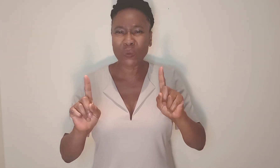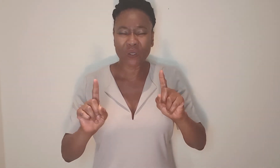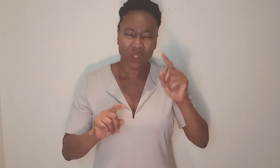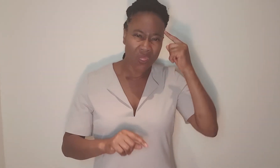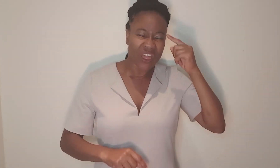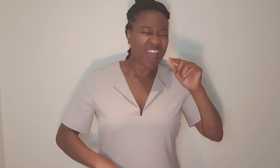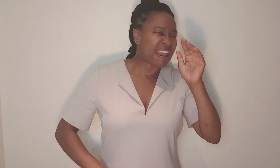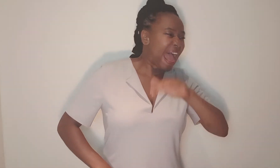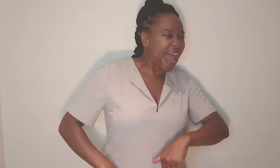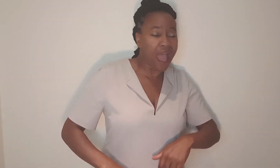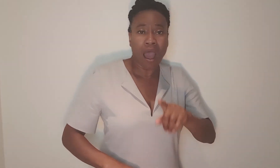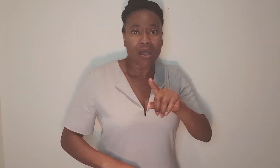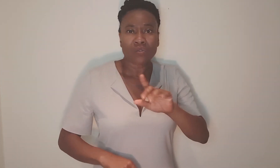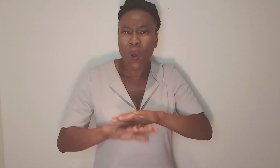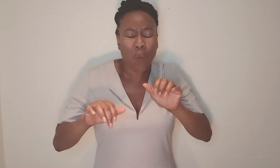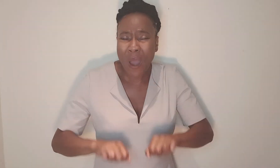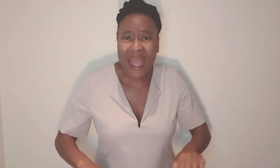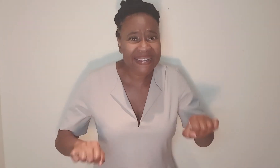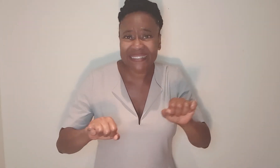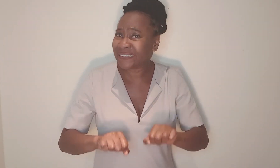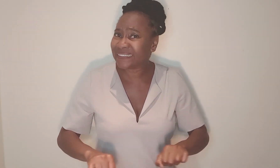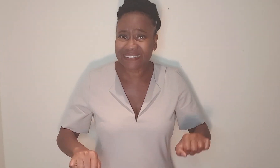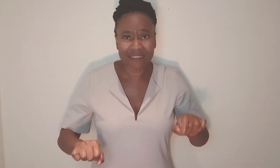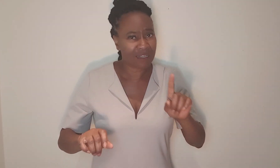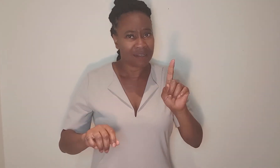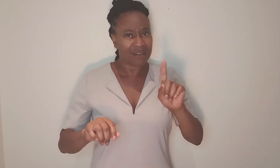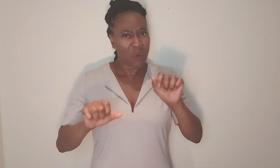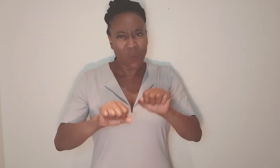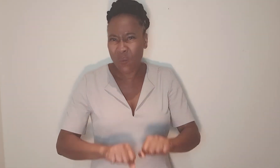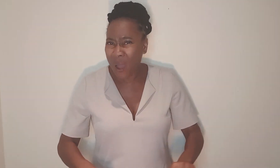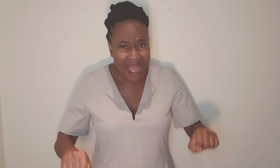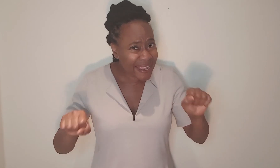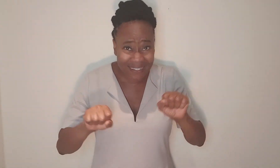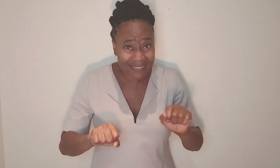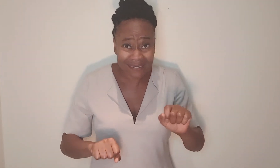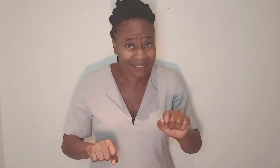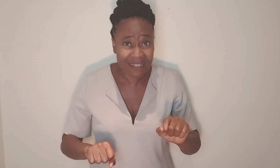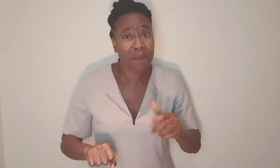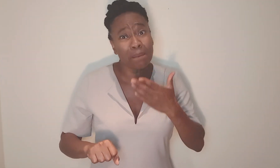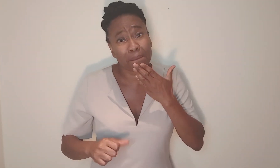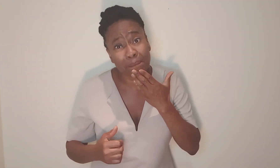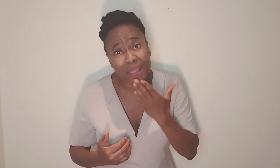wait. Don't wait. Please, please don't wait.